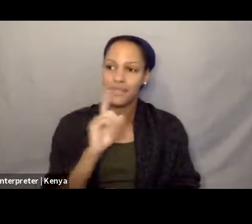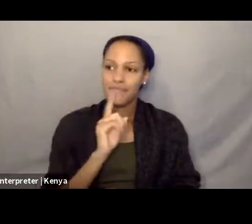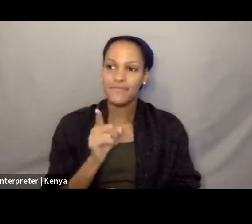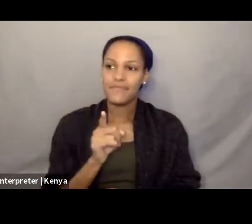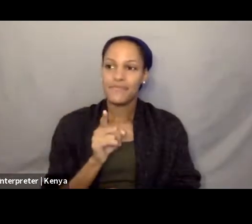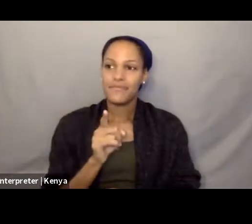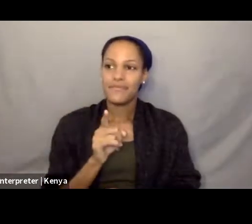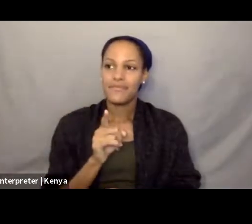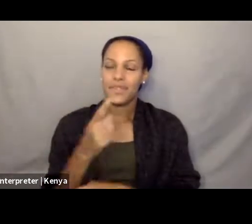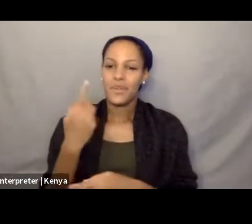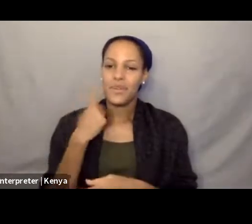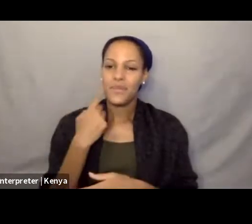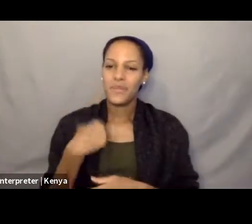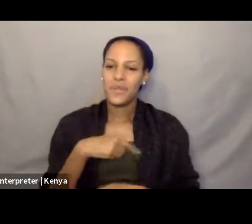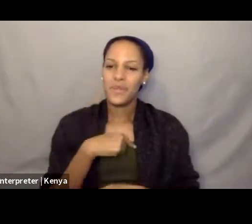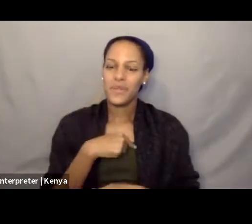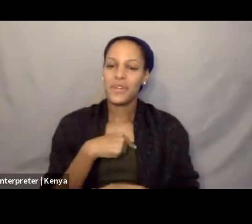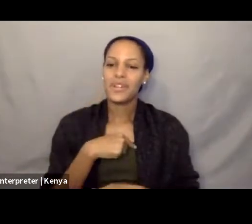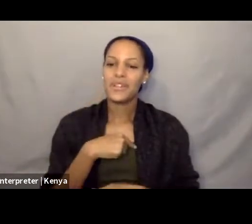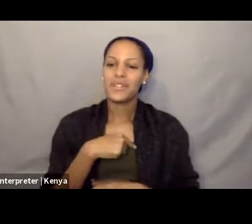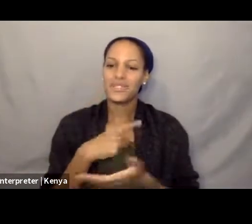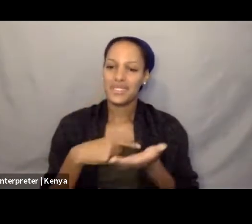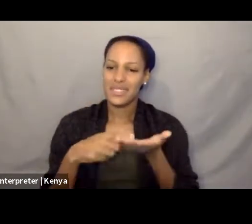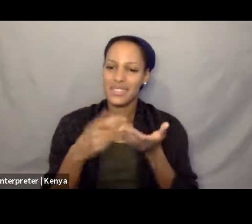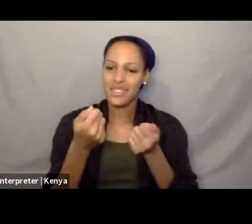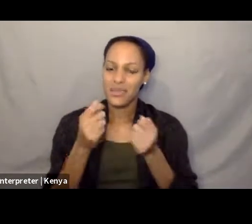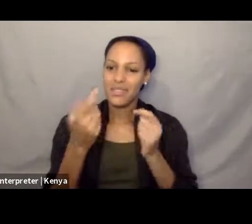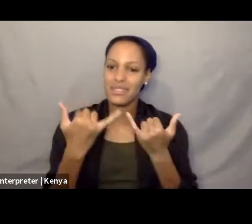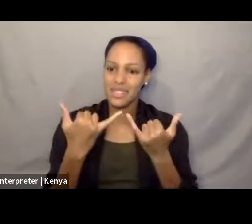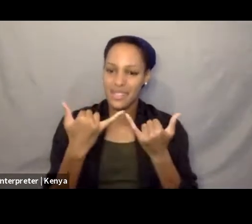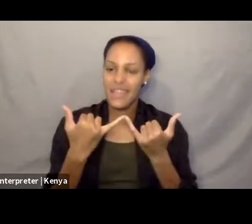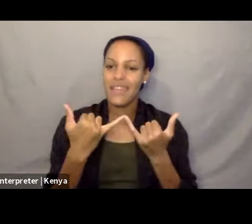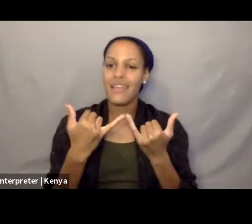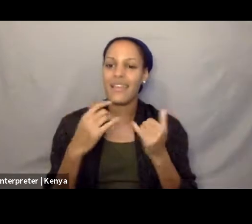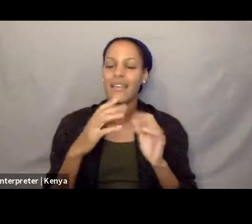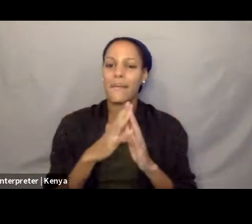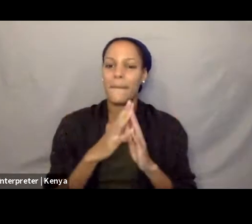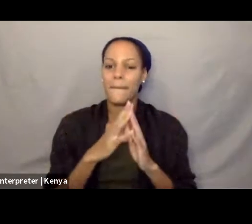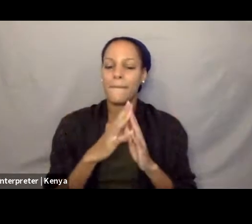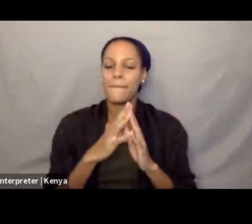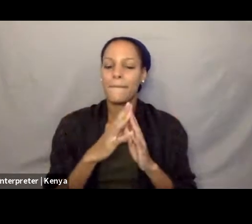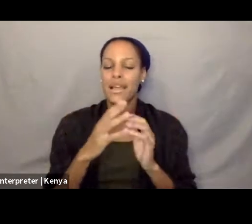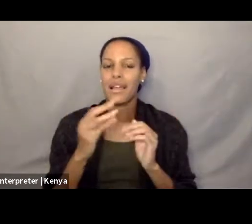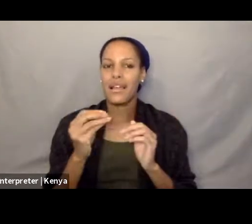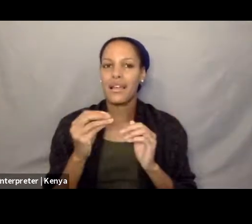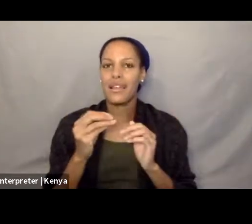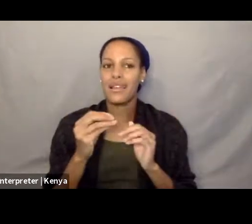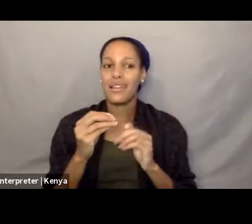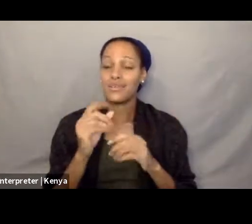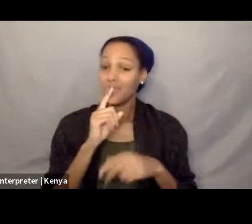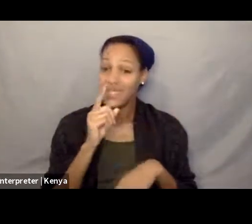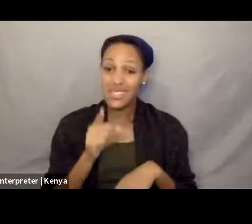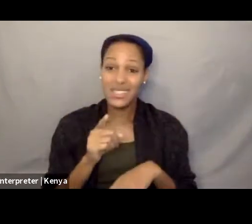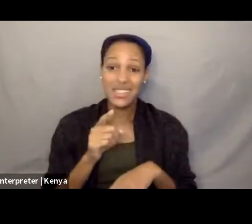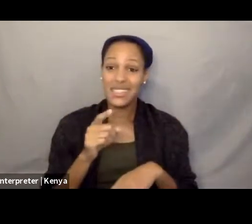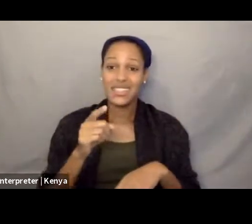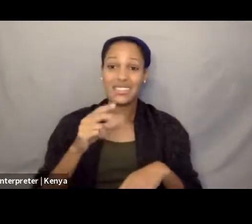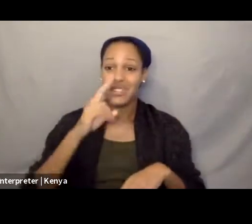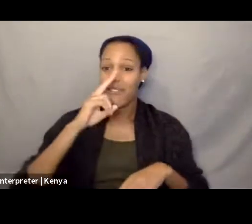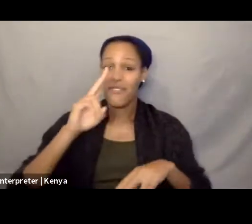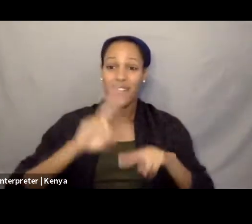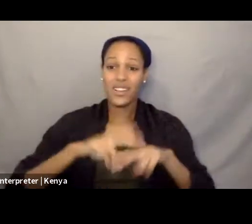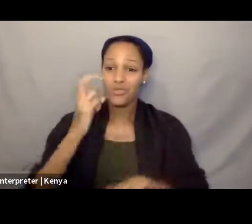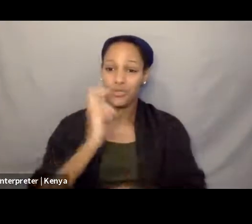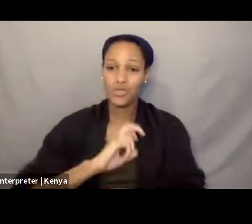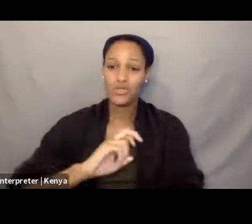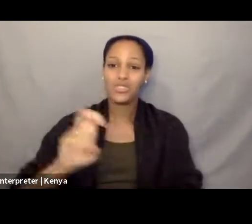we were talking a little bit before this started. We got started today, and it's just been so fun. I mean, we started on Sunday. It